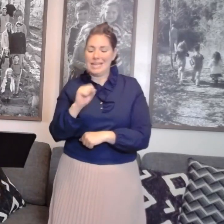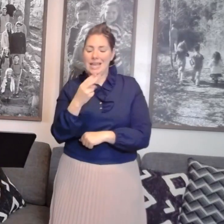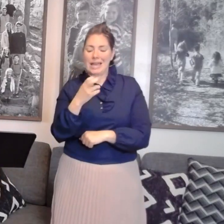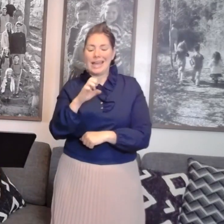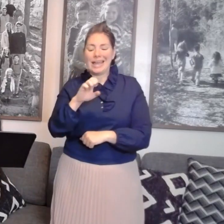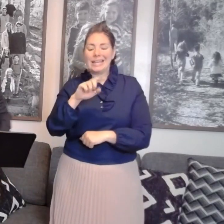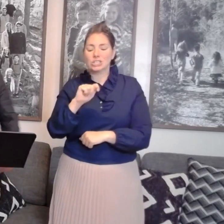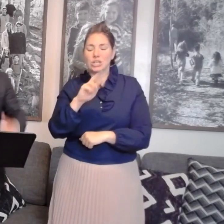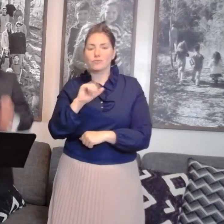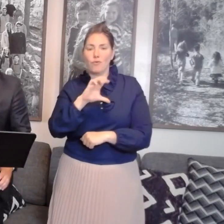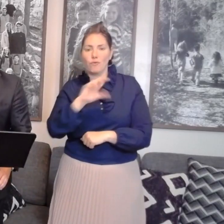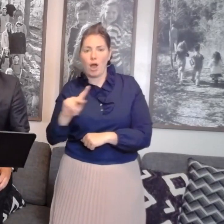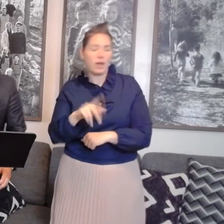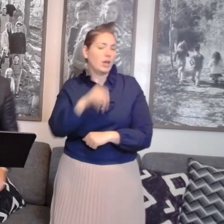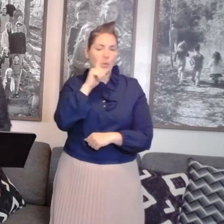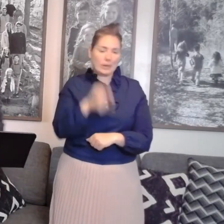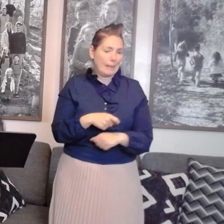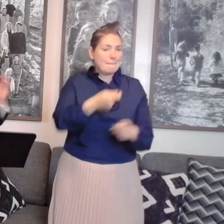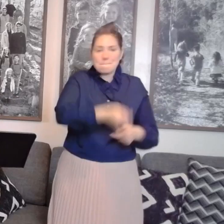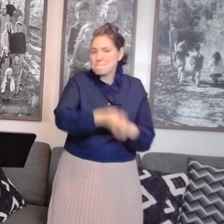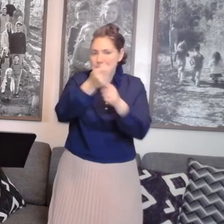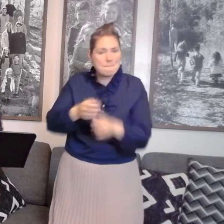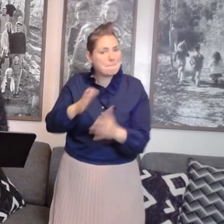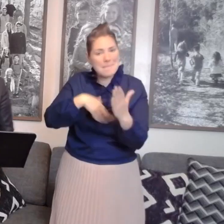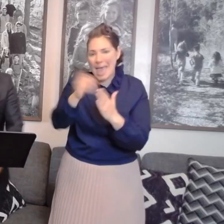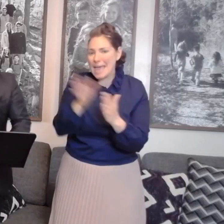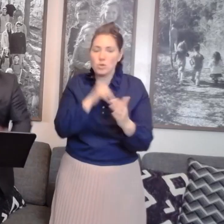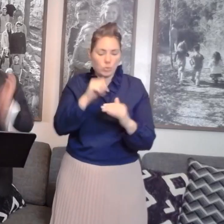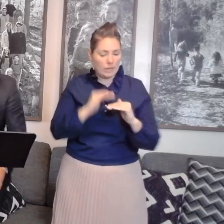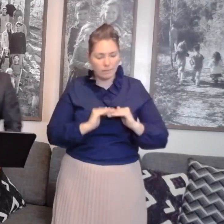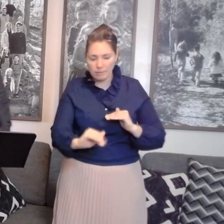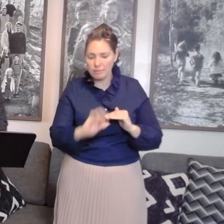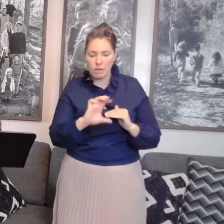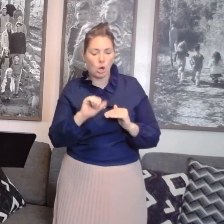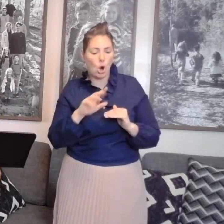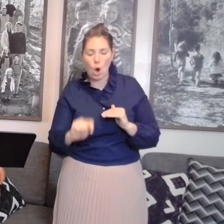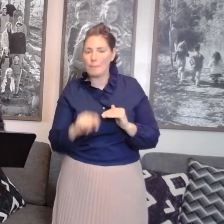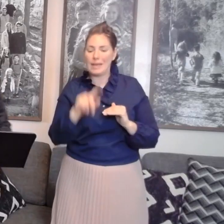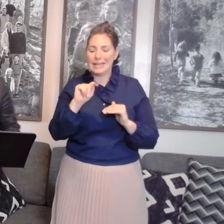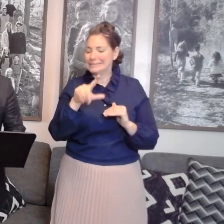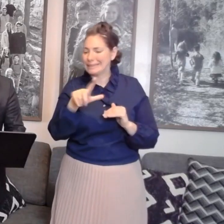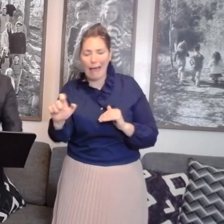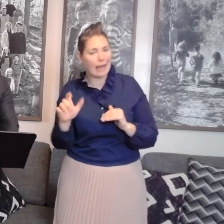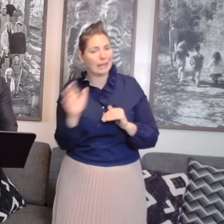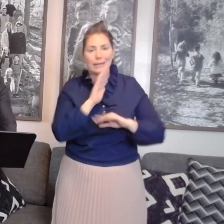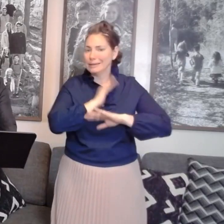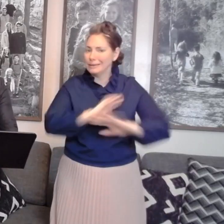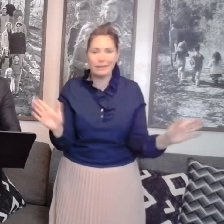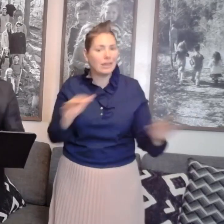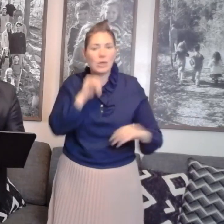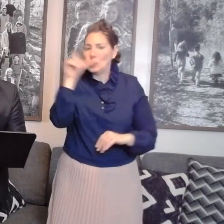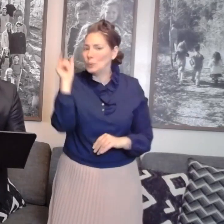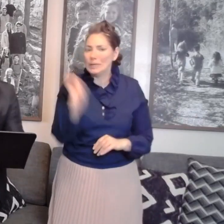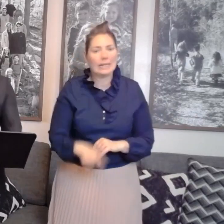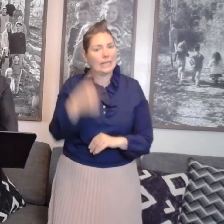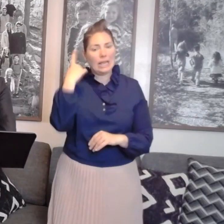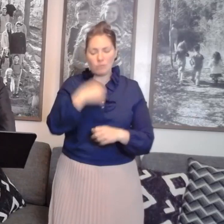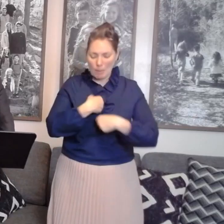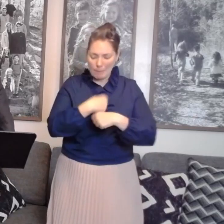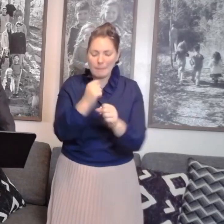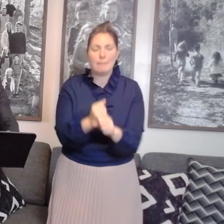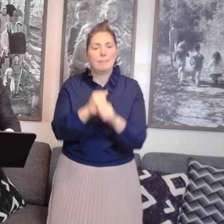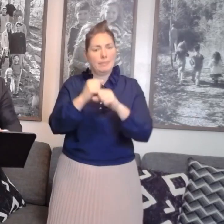need paint and carpet and tile. And you don't need any of that to build God